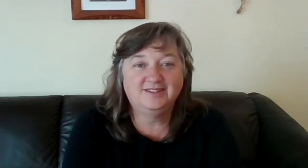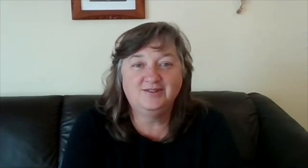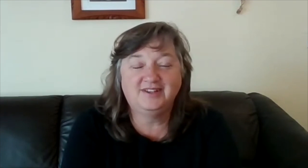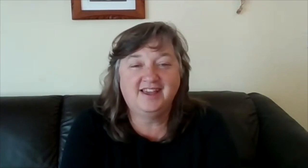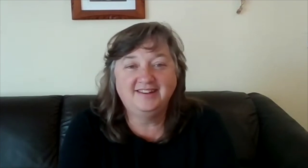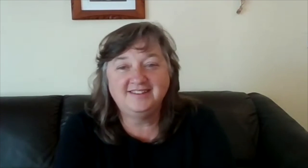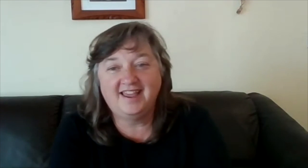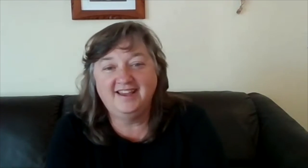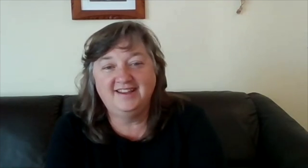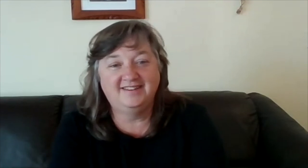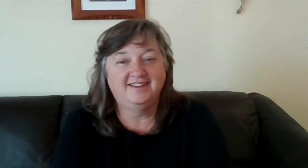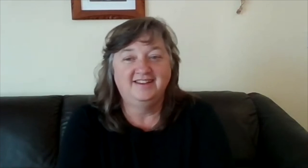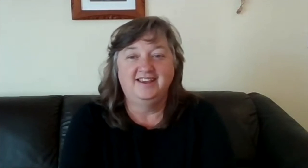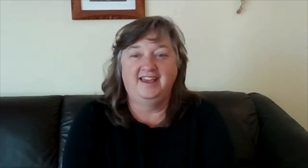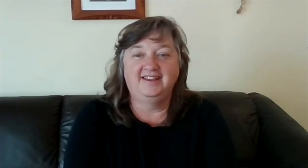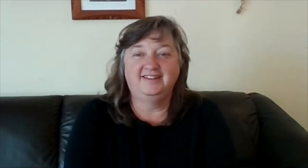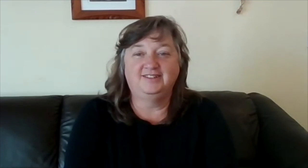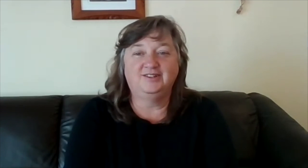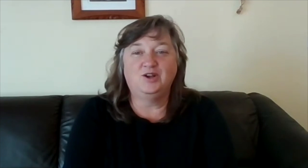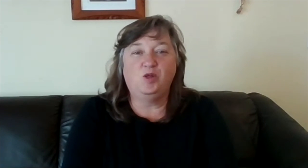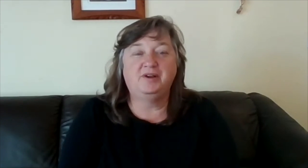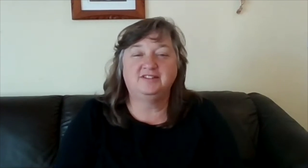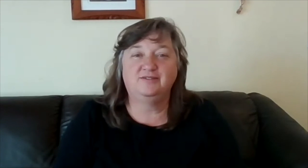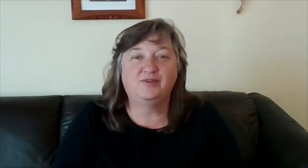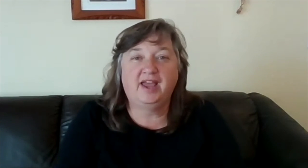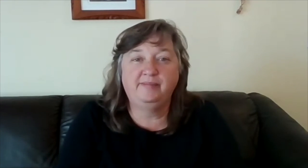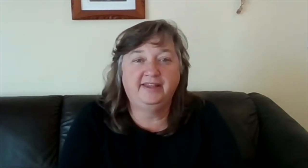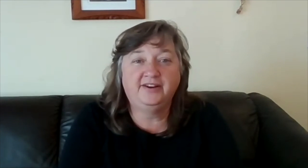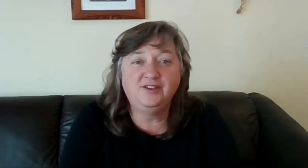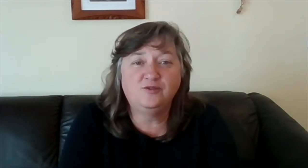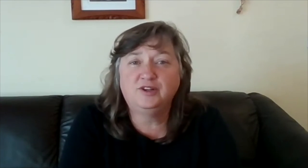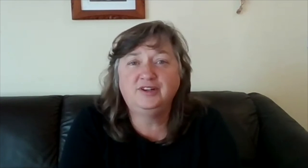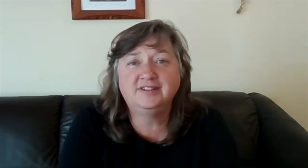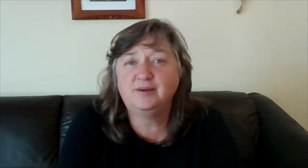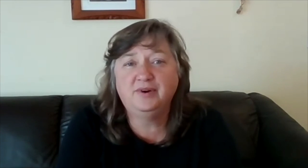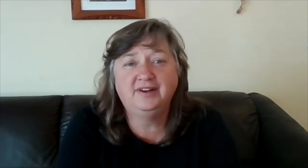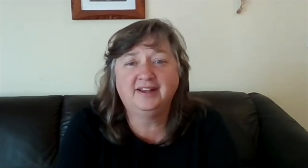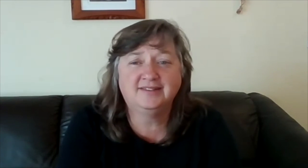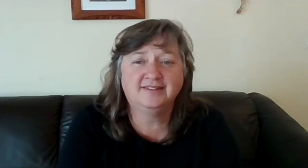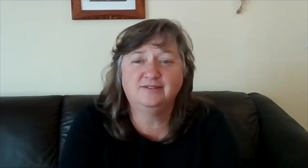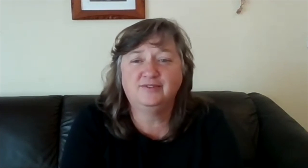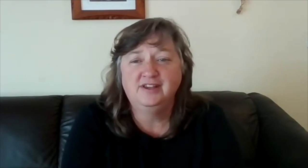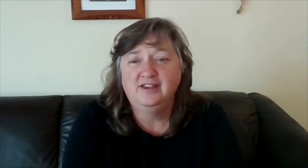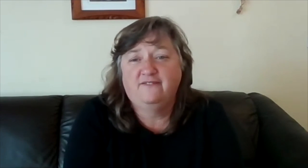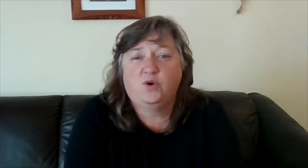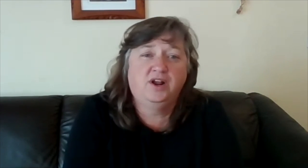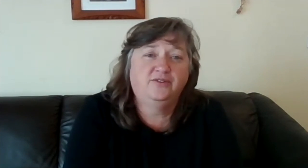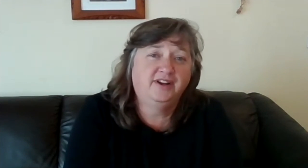to attend and learn a whole bunch of vocabulary. You've learned somewhere in excess of